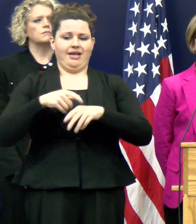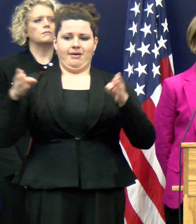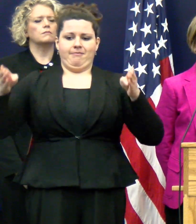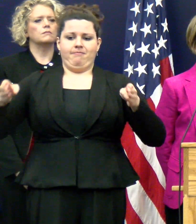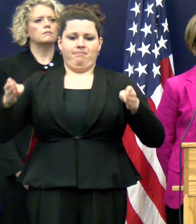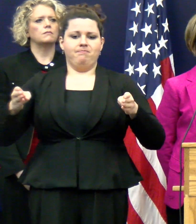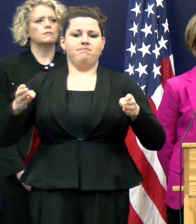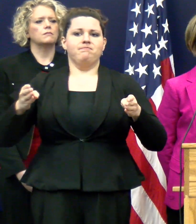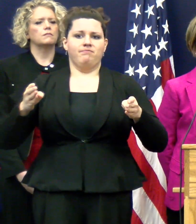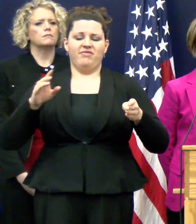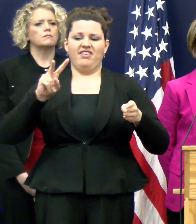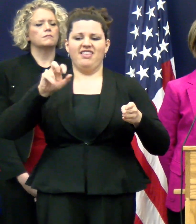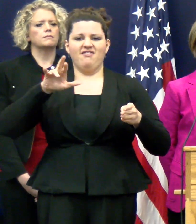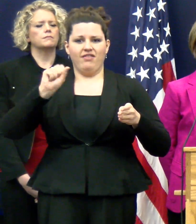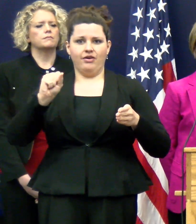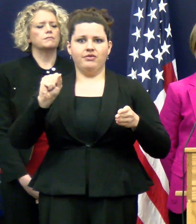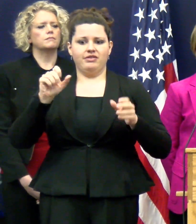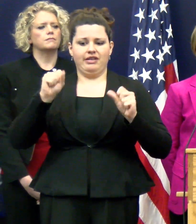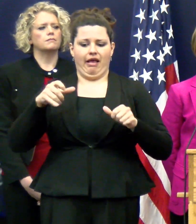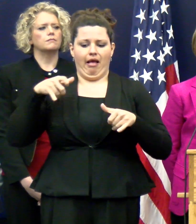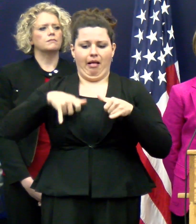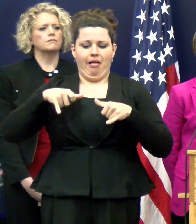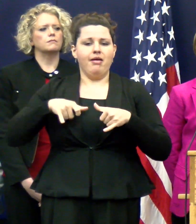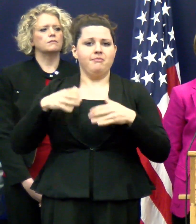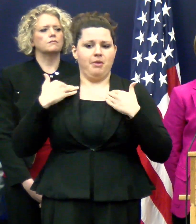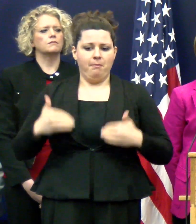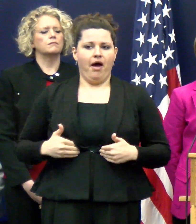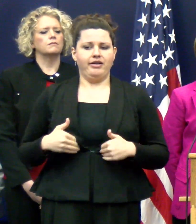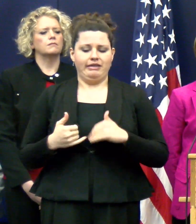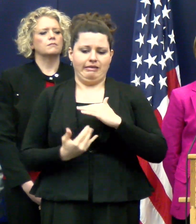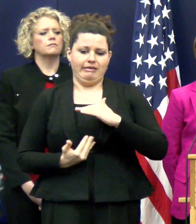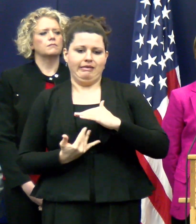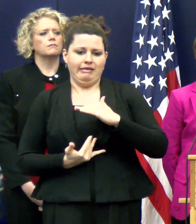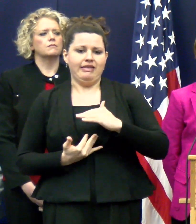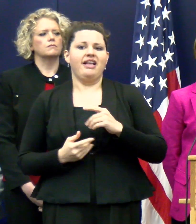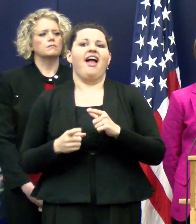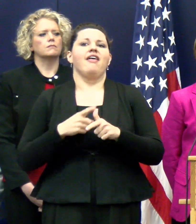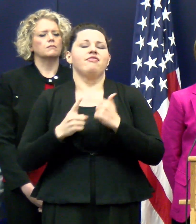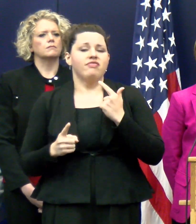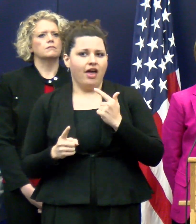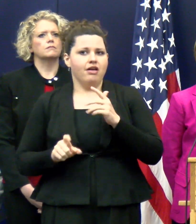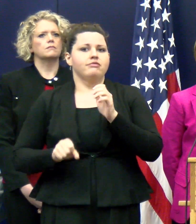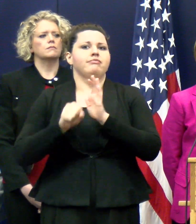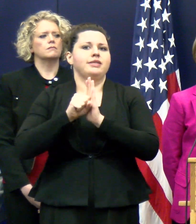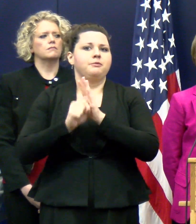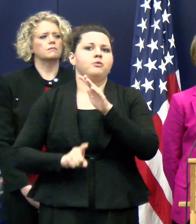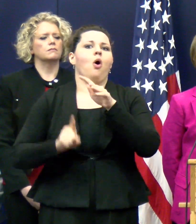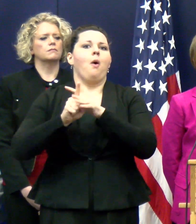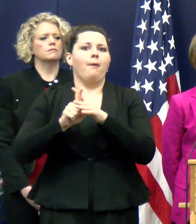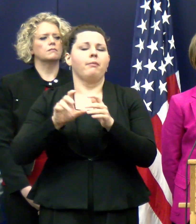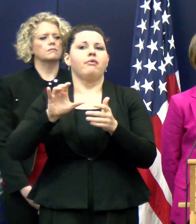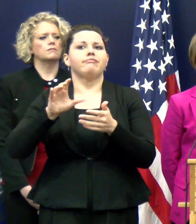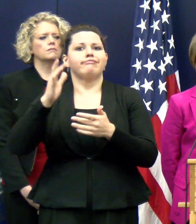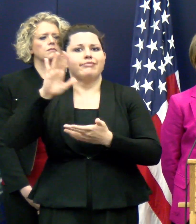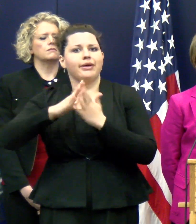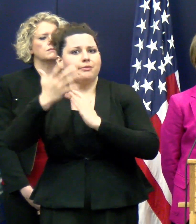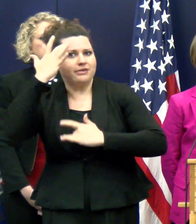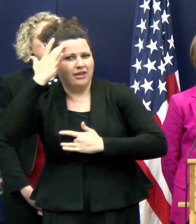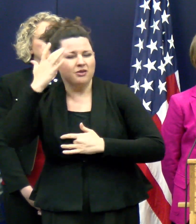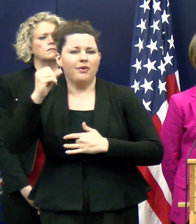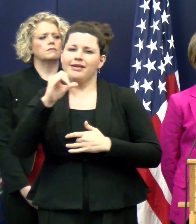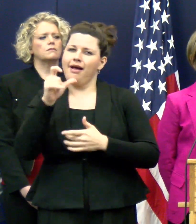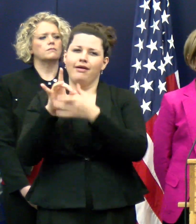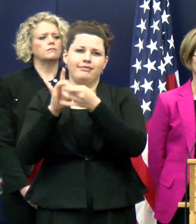which the virus might potentially incubate or be there before somebody would show symptoms. So that's not quite tied to